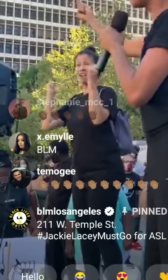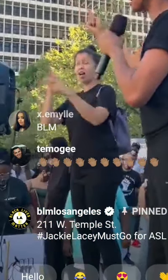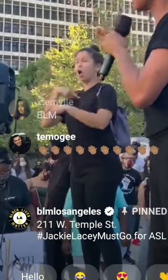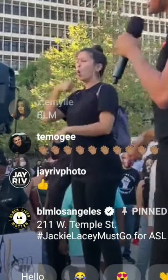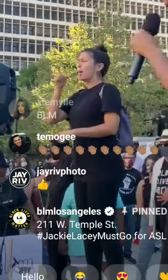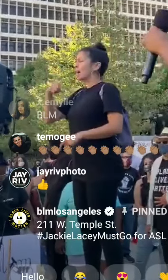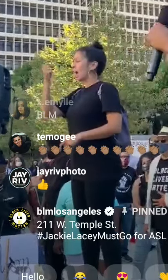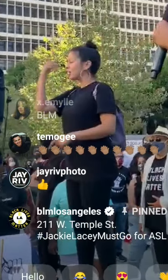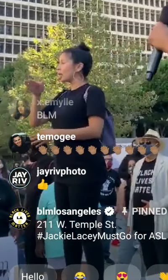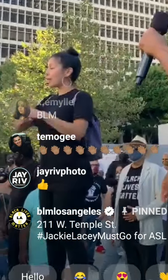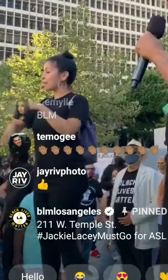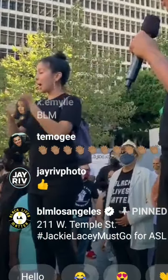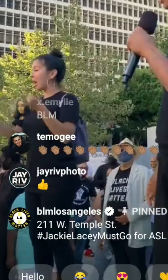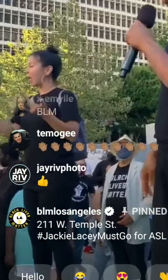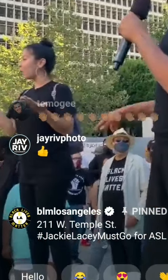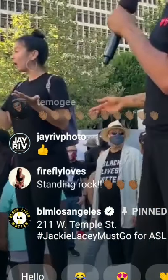ago.